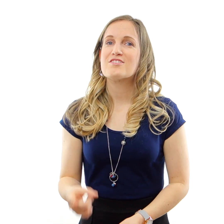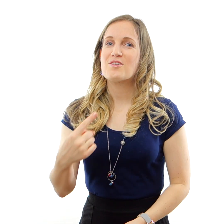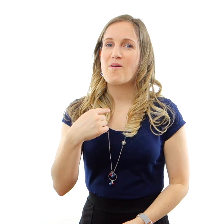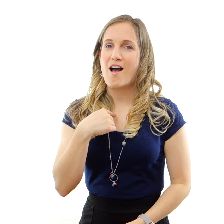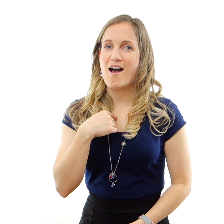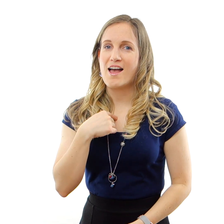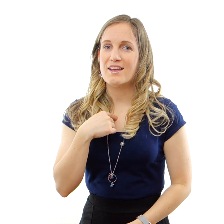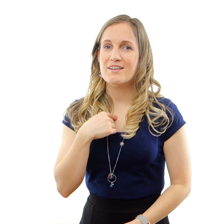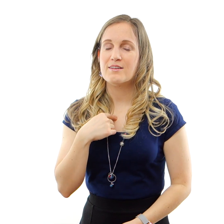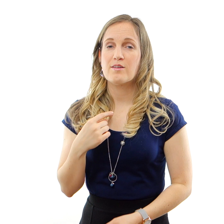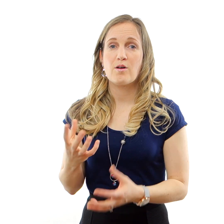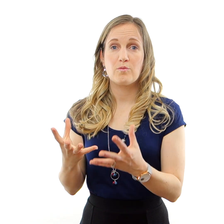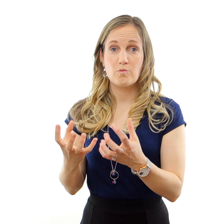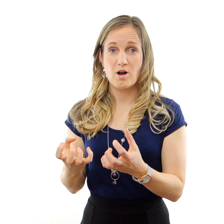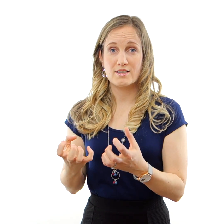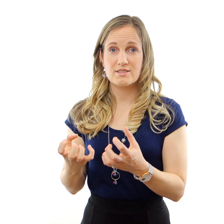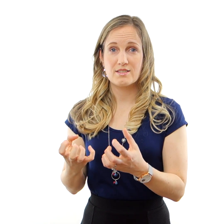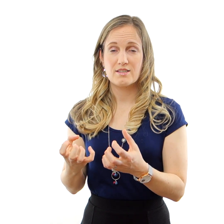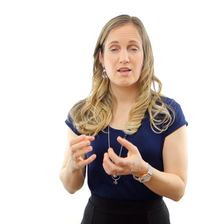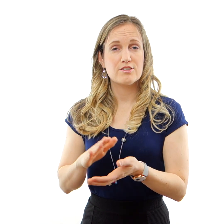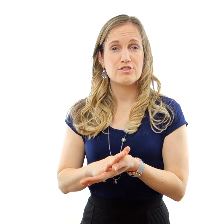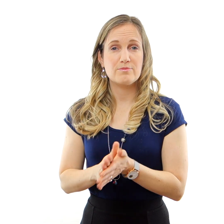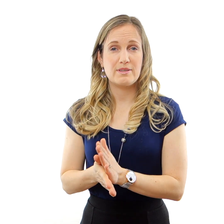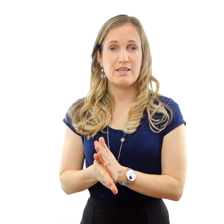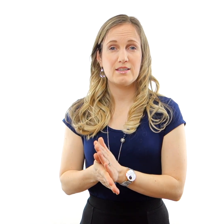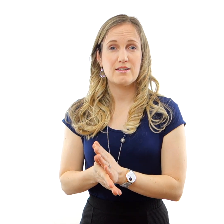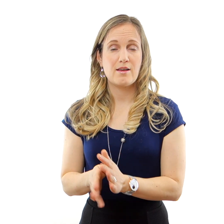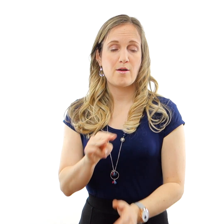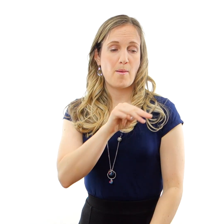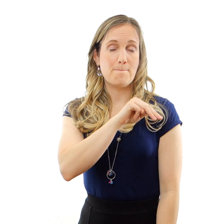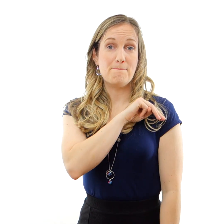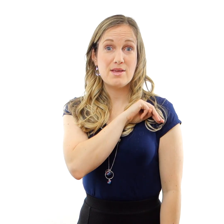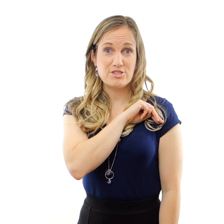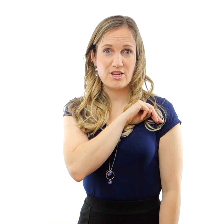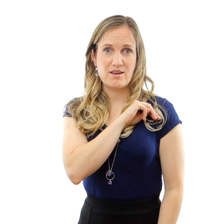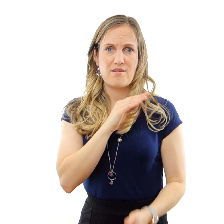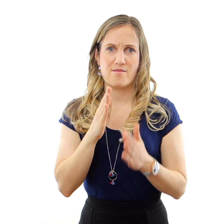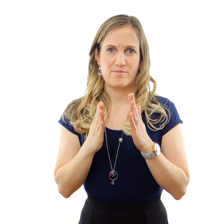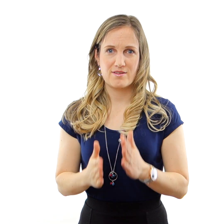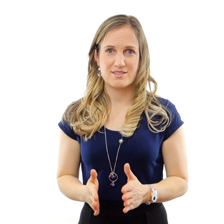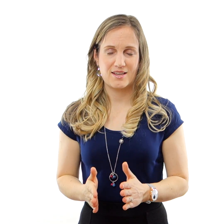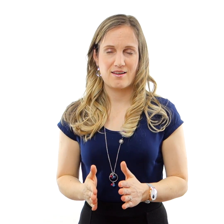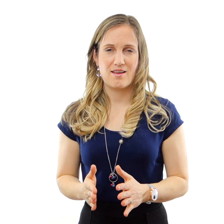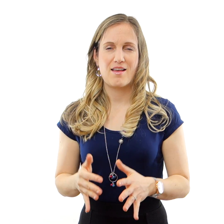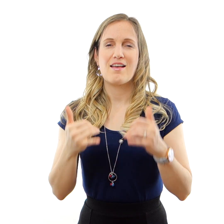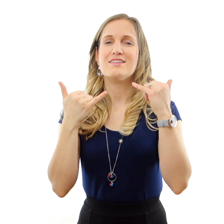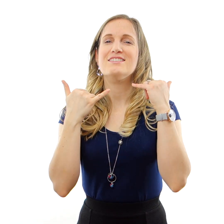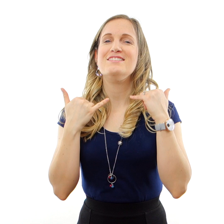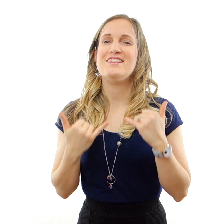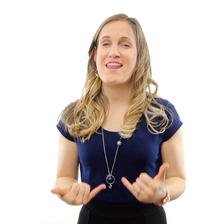So I want to be mission person now.